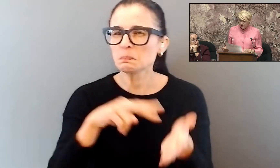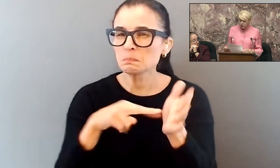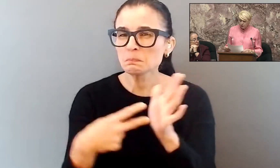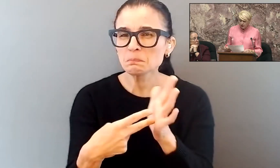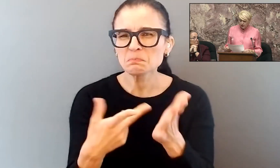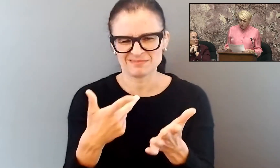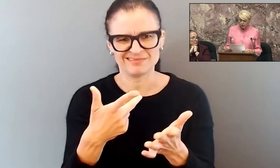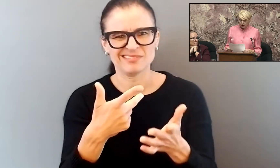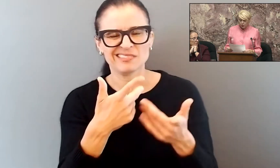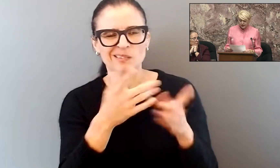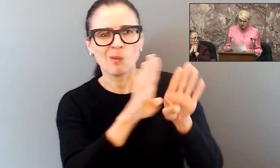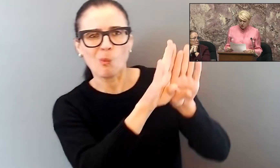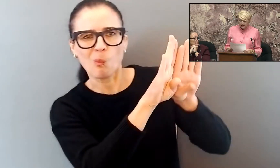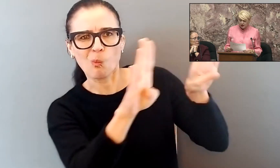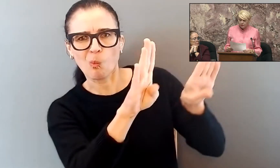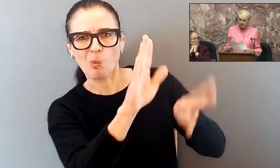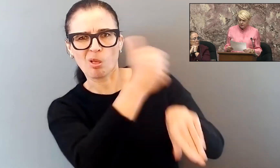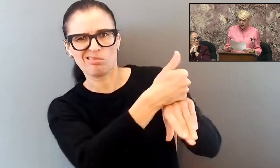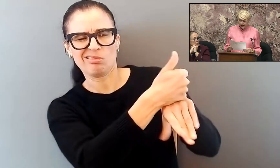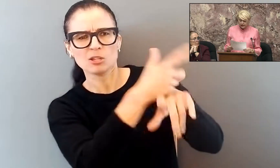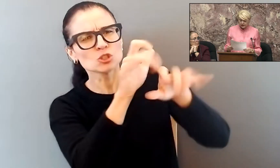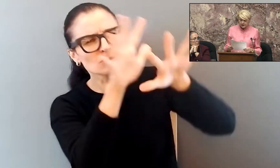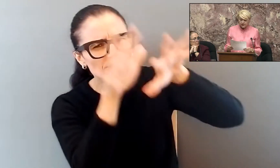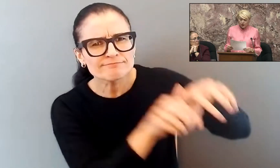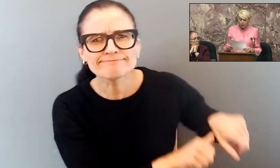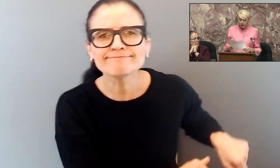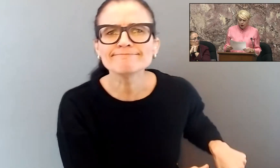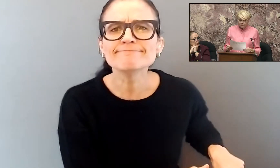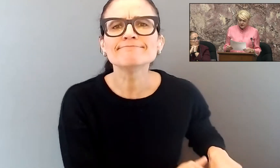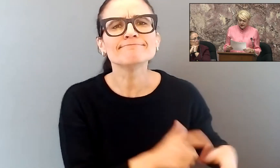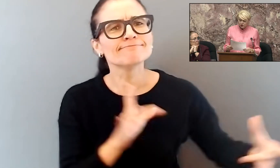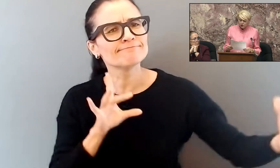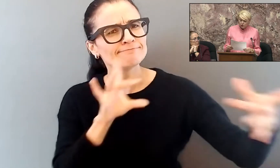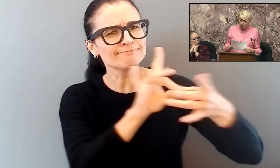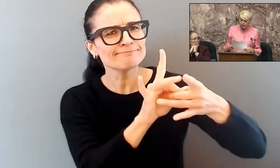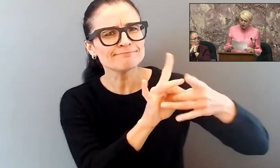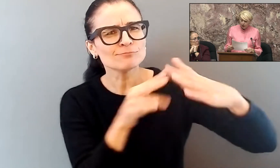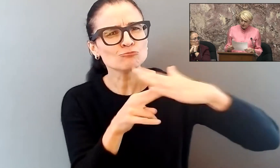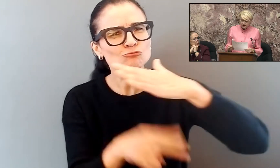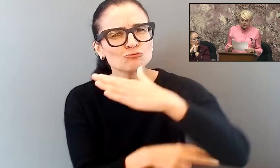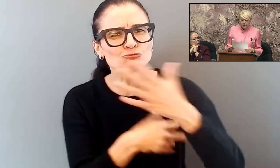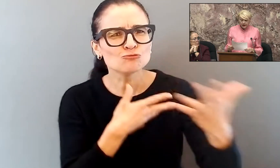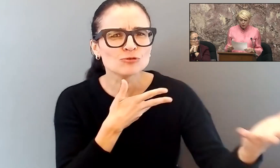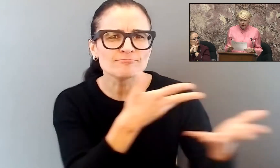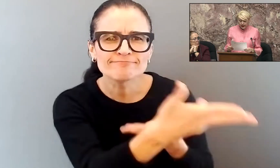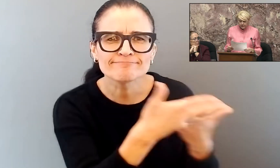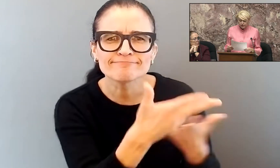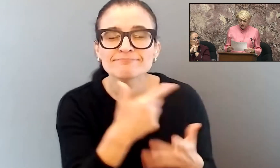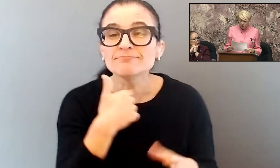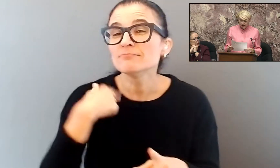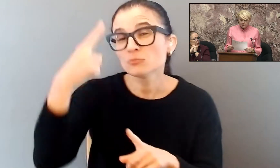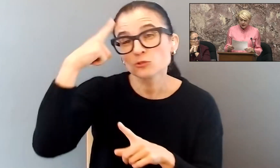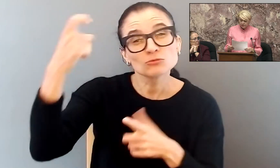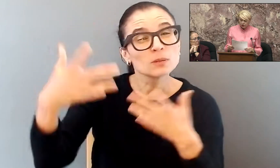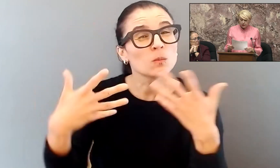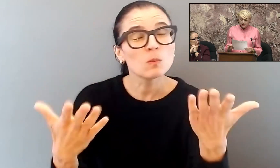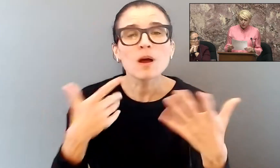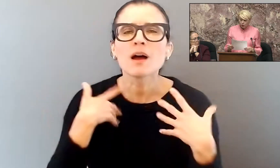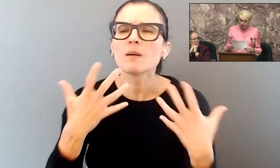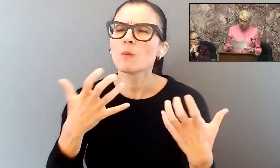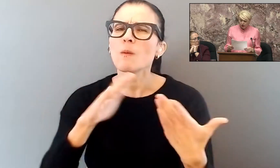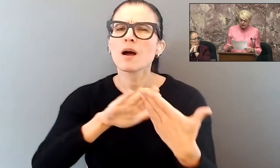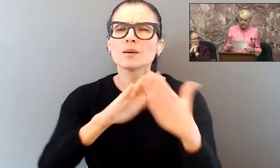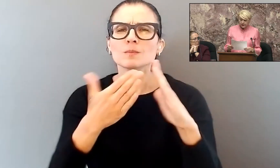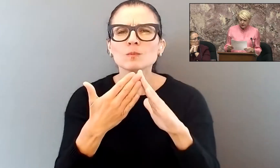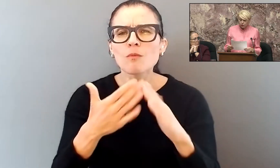A community where questions come from kindness, where conversations open hearts, and where every child, immigrant